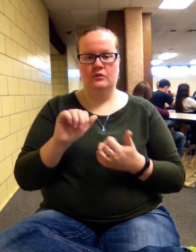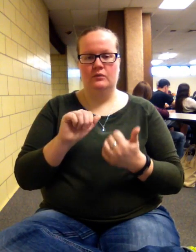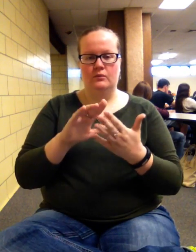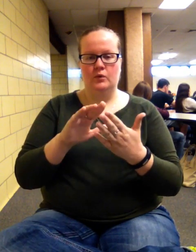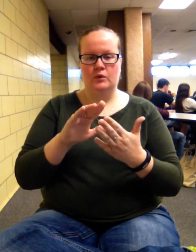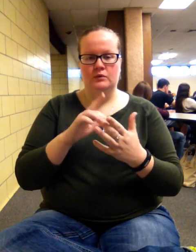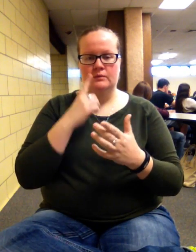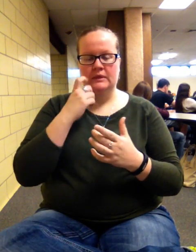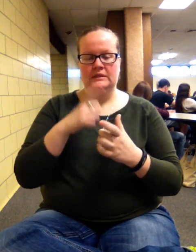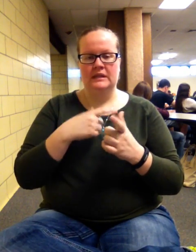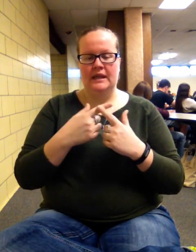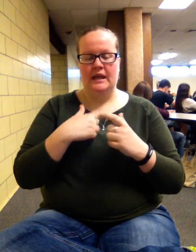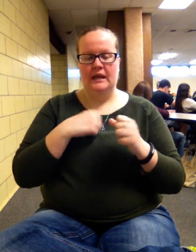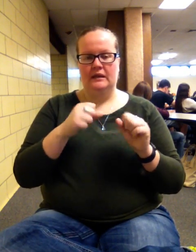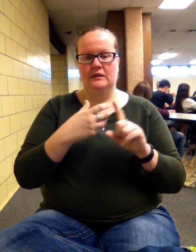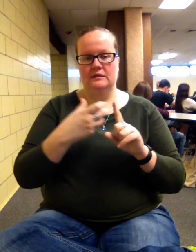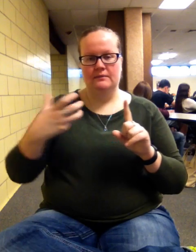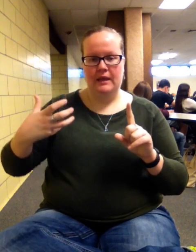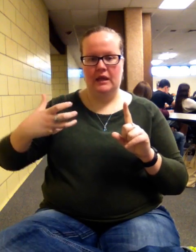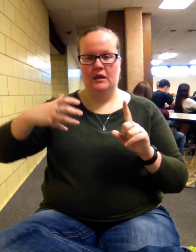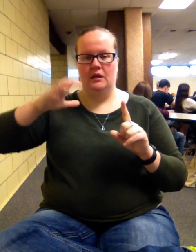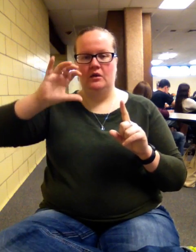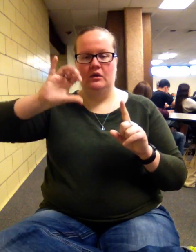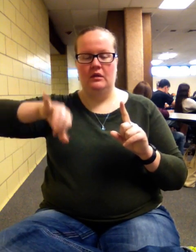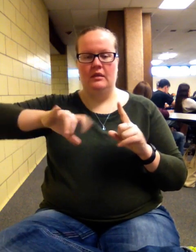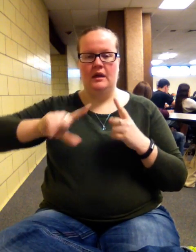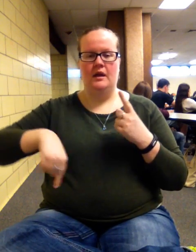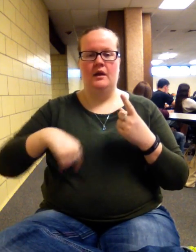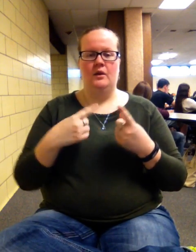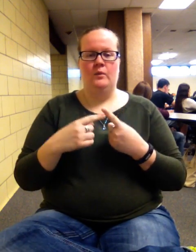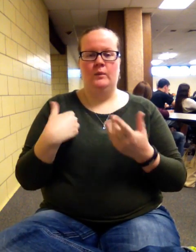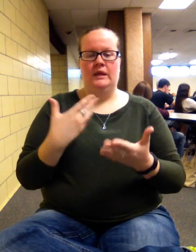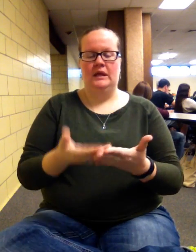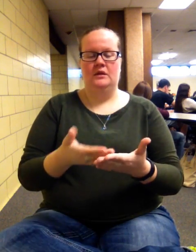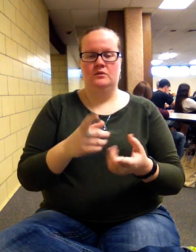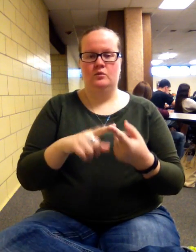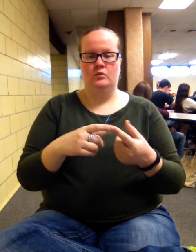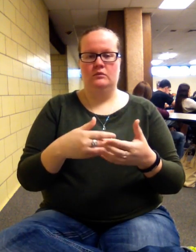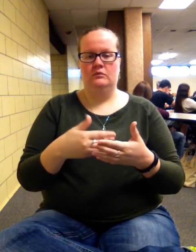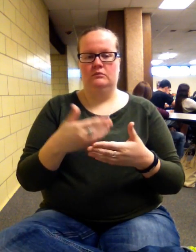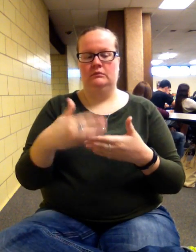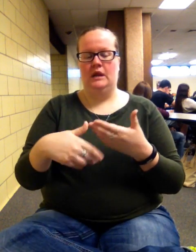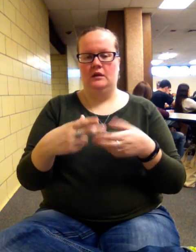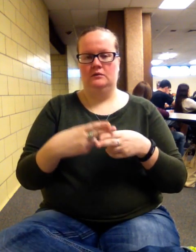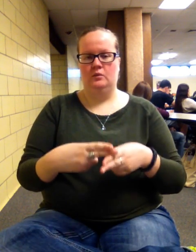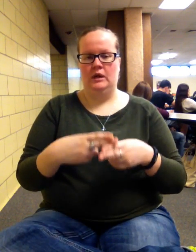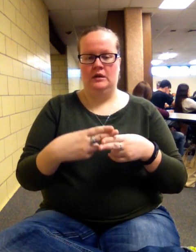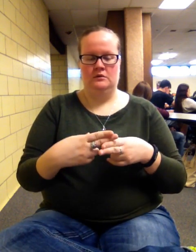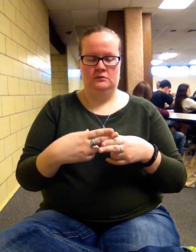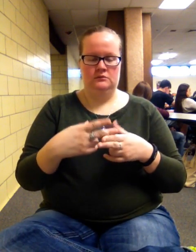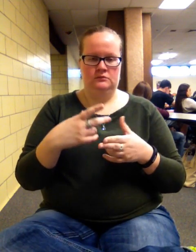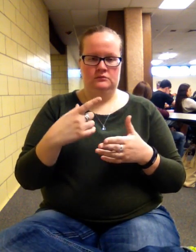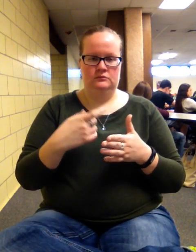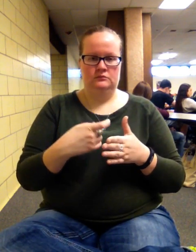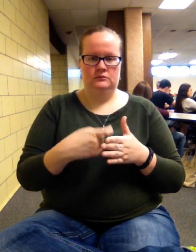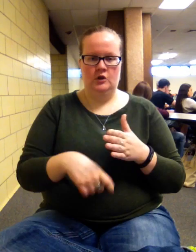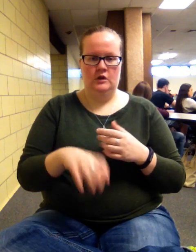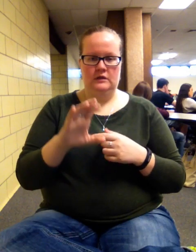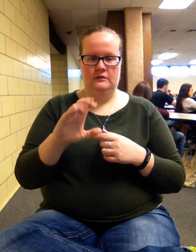can expand on that when we get to the next weighted average cost of capital equation. So again, I'm just going to make